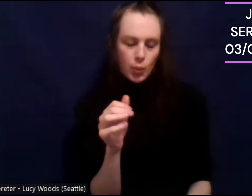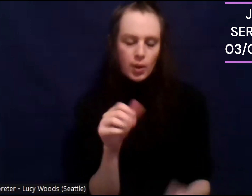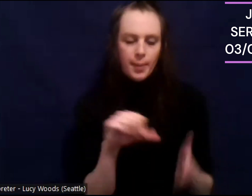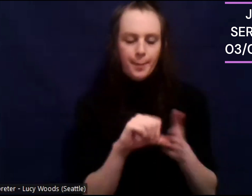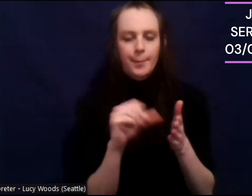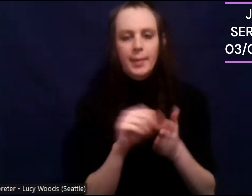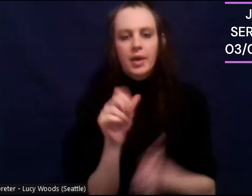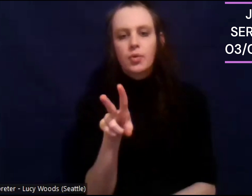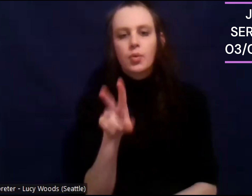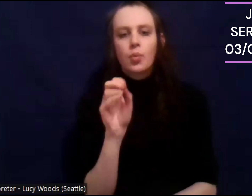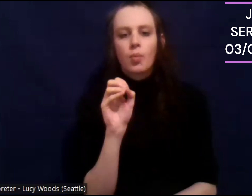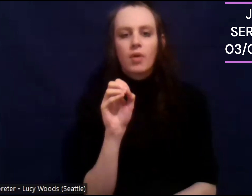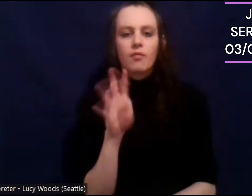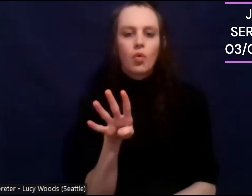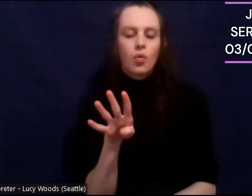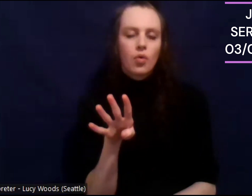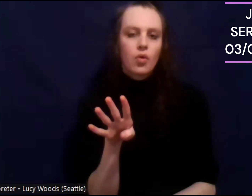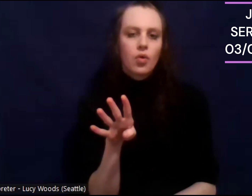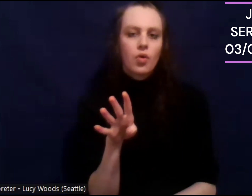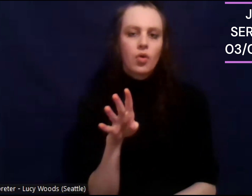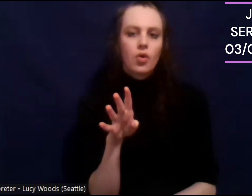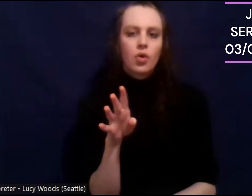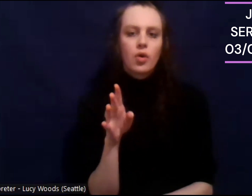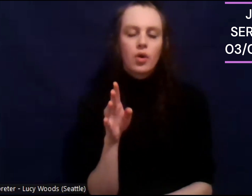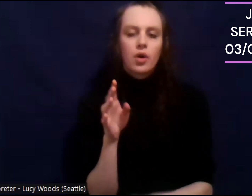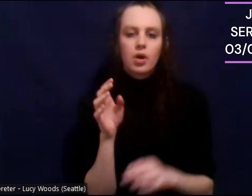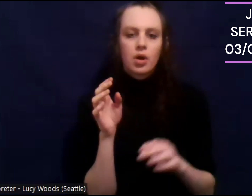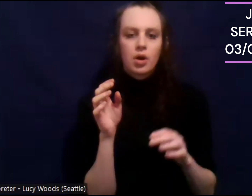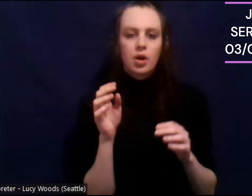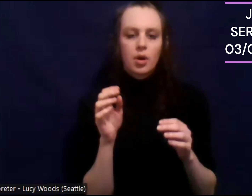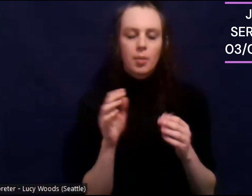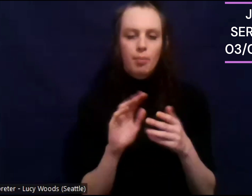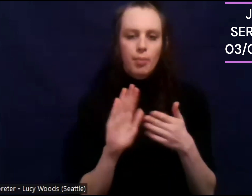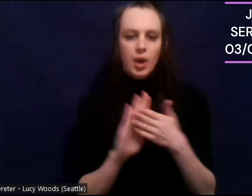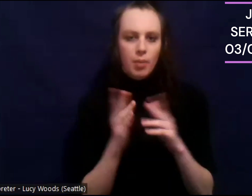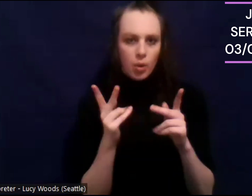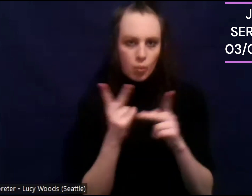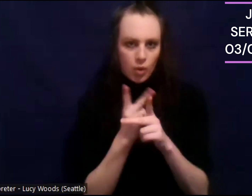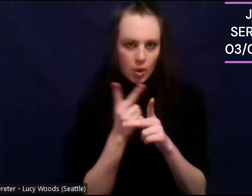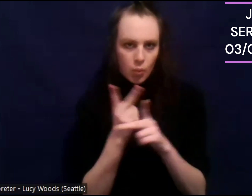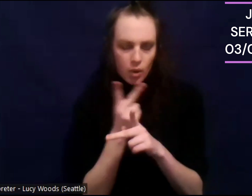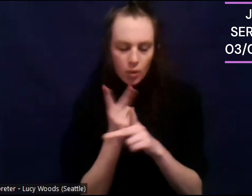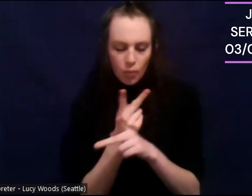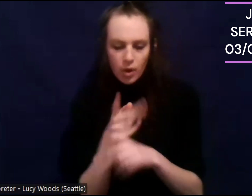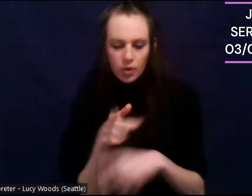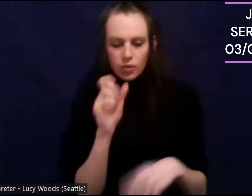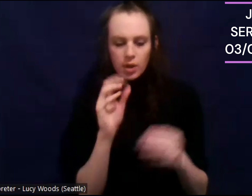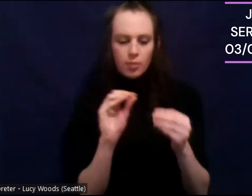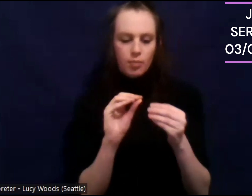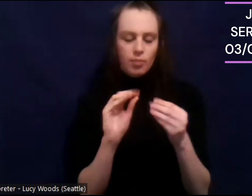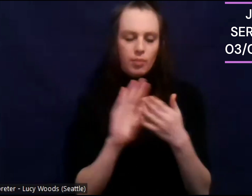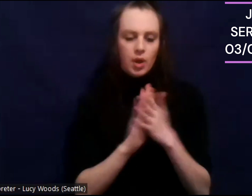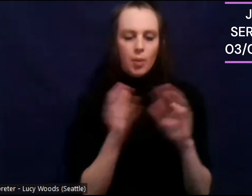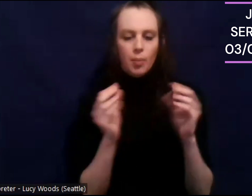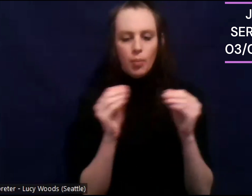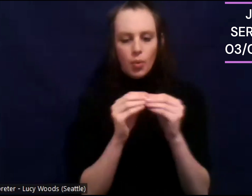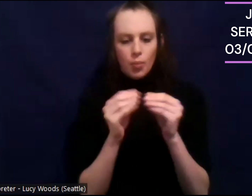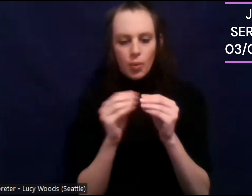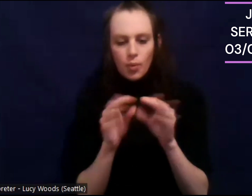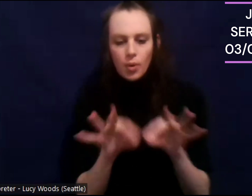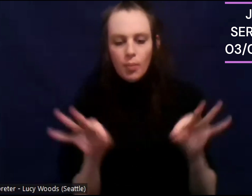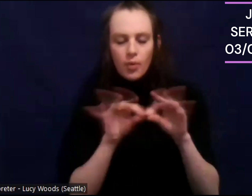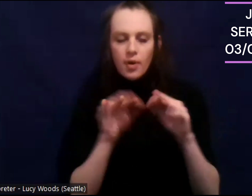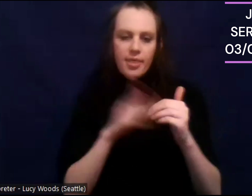it says, "With creeping insidiousness, drink had become more important than anything else. It no longer gave me